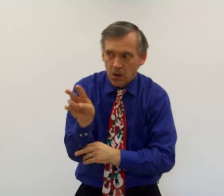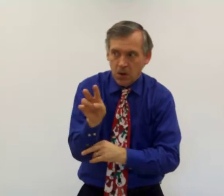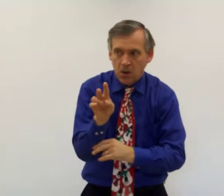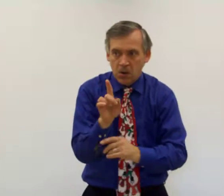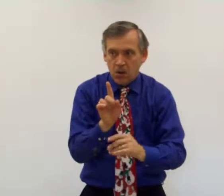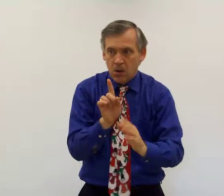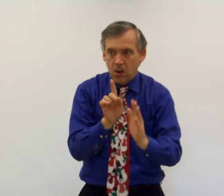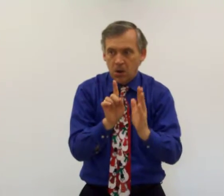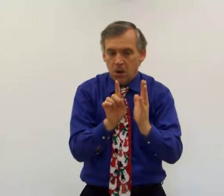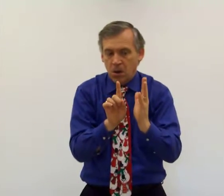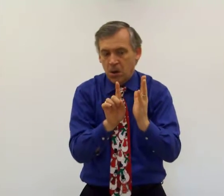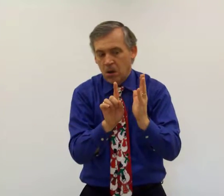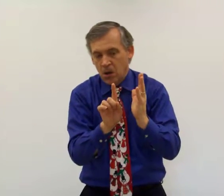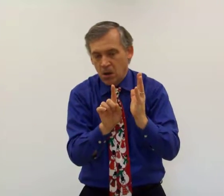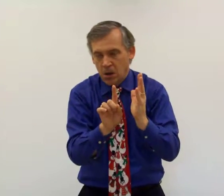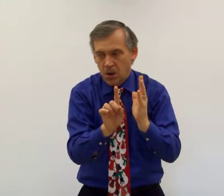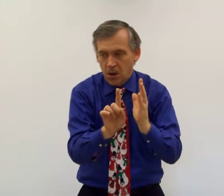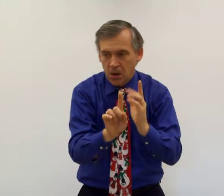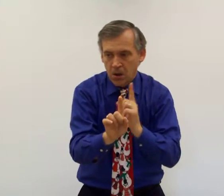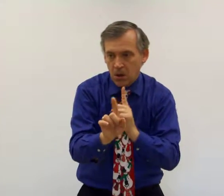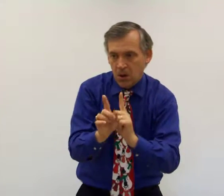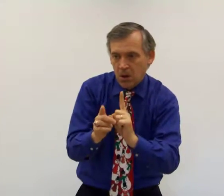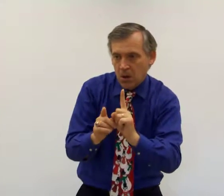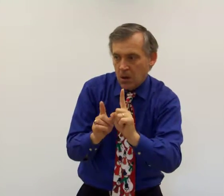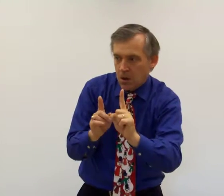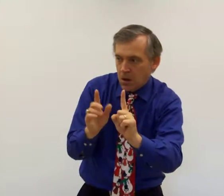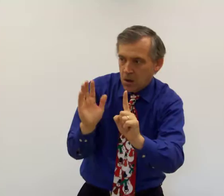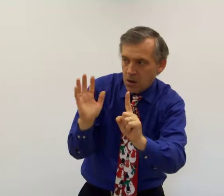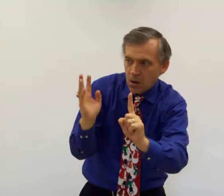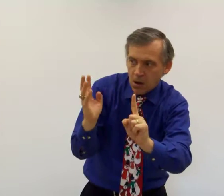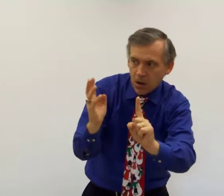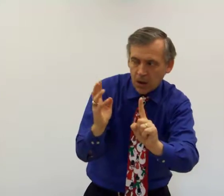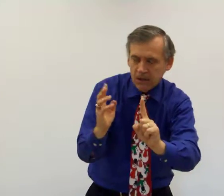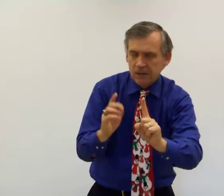In vain he listened for the faintest sound behind.